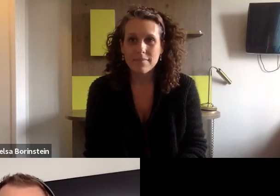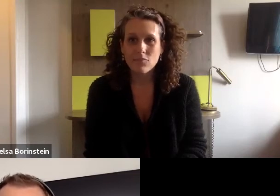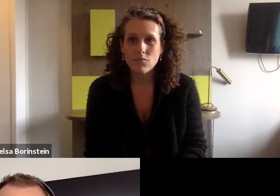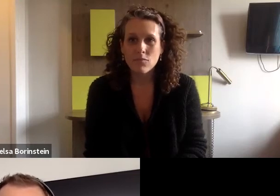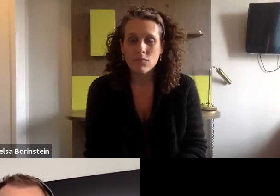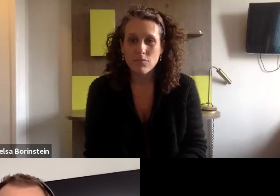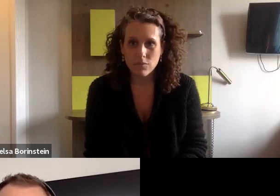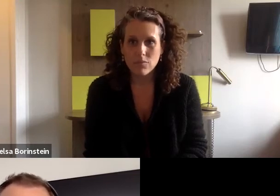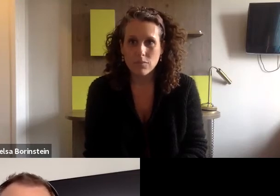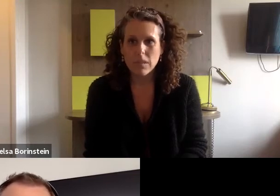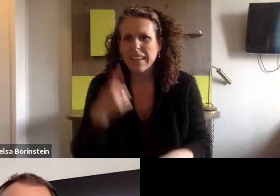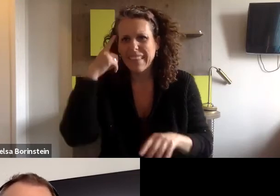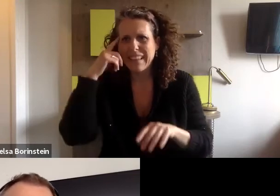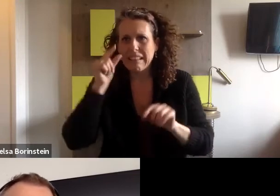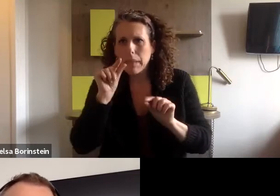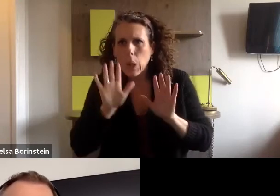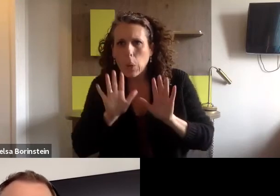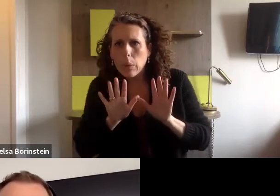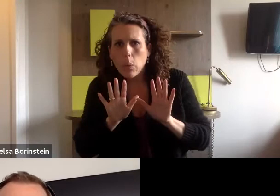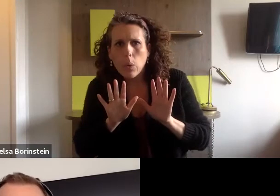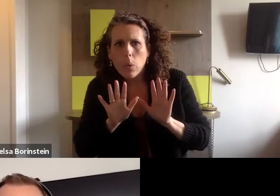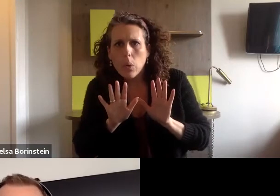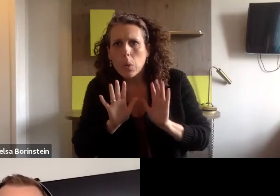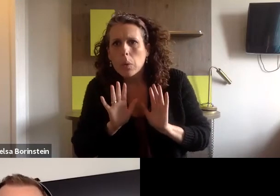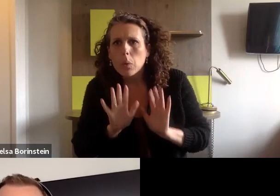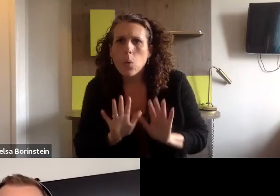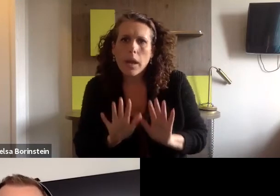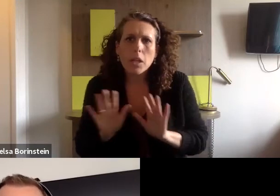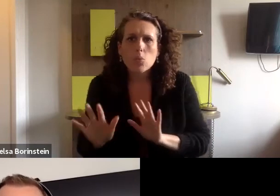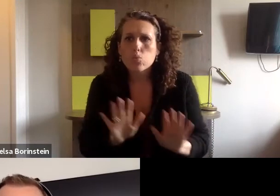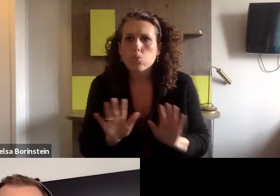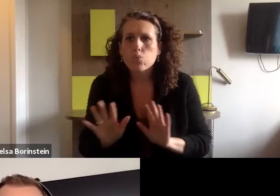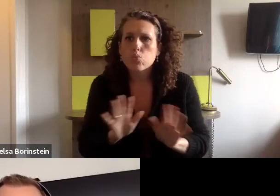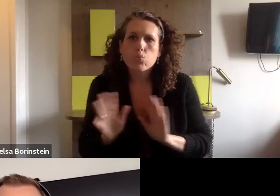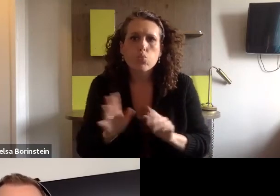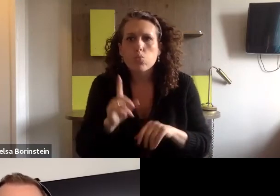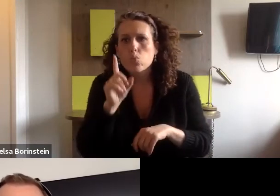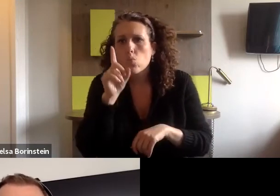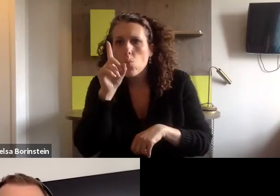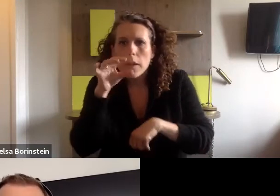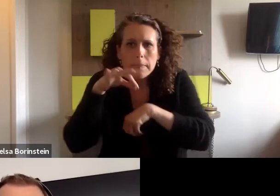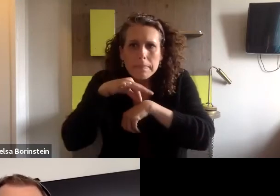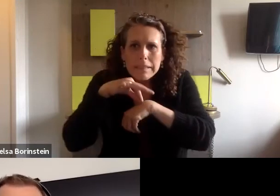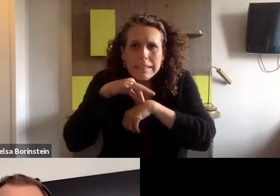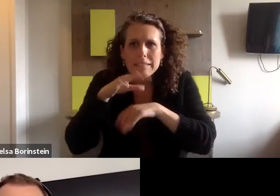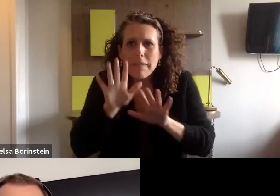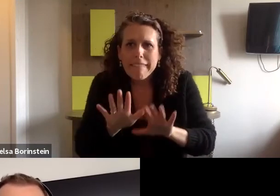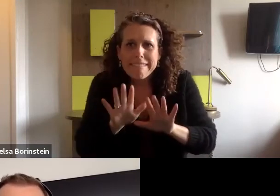Okay, we'll just wait for maybe 1 more minute for people